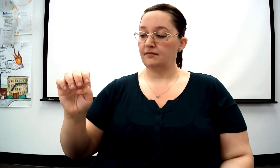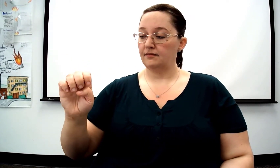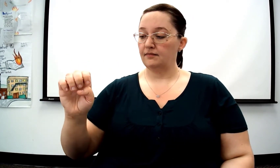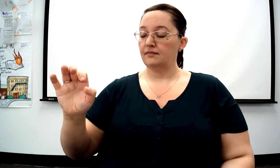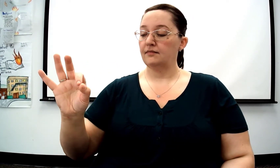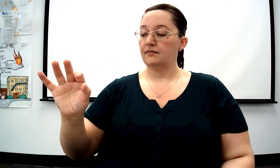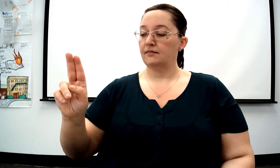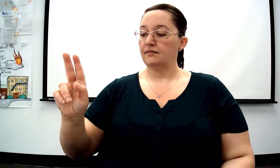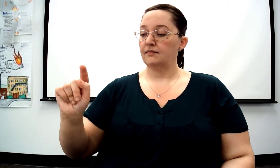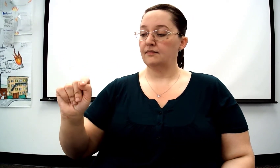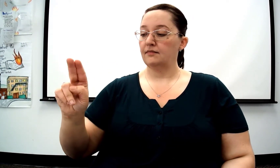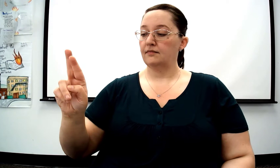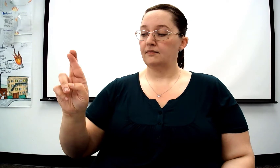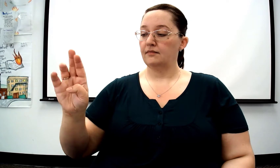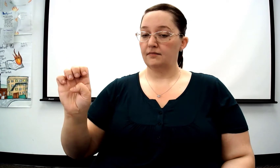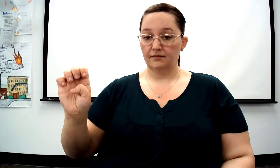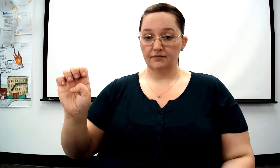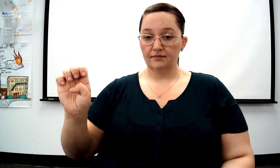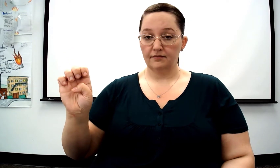far in the future.